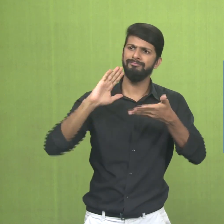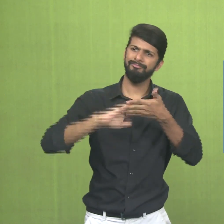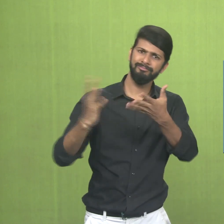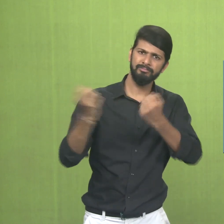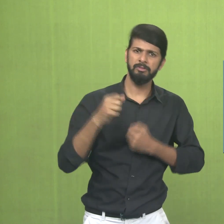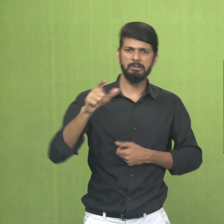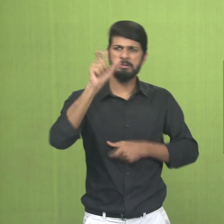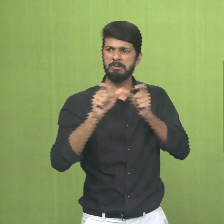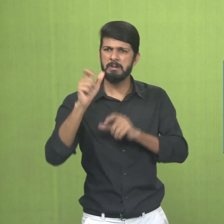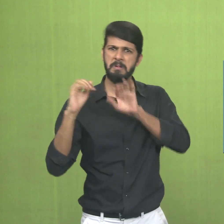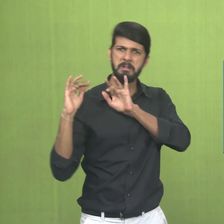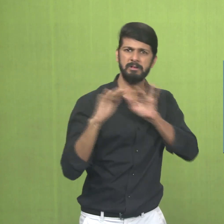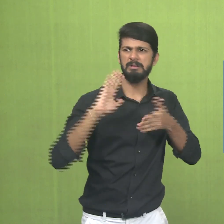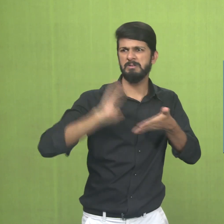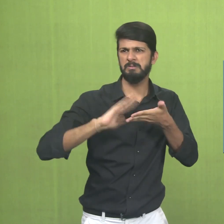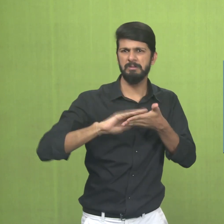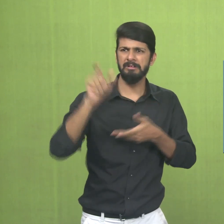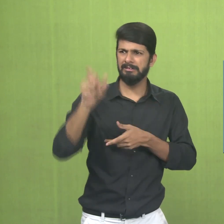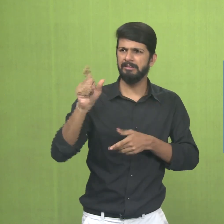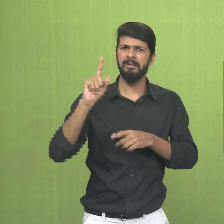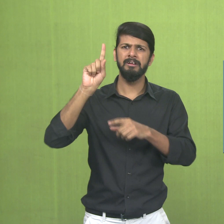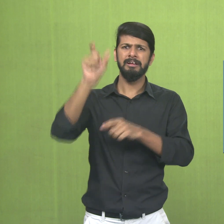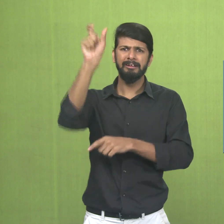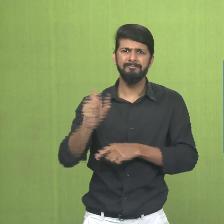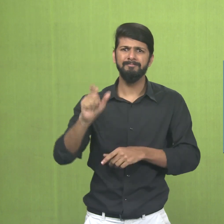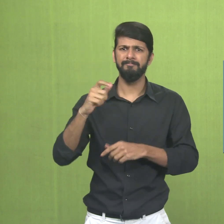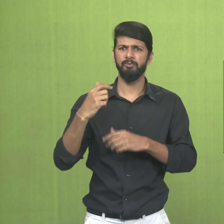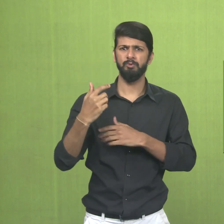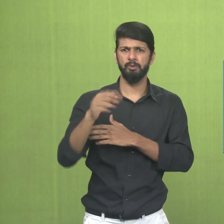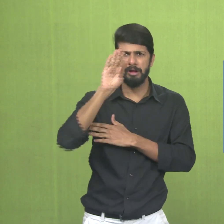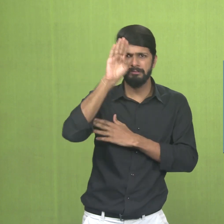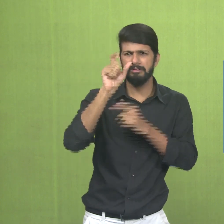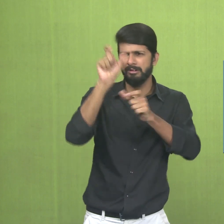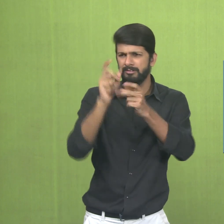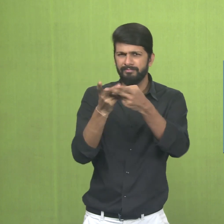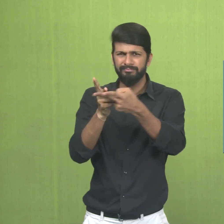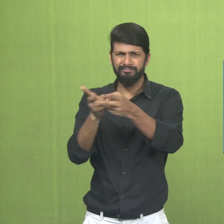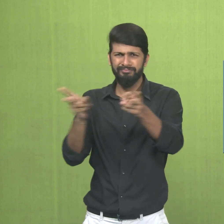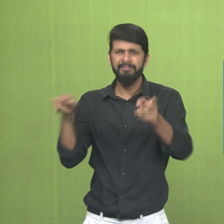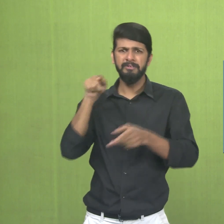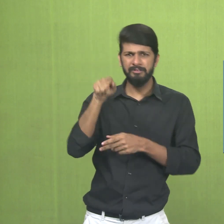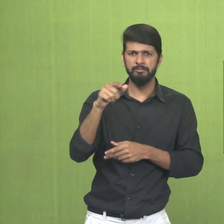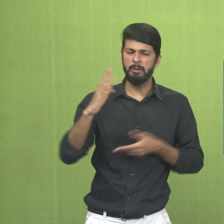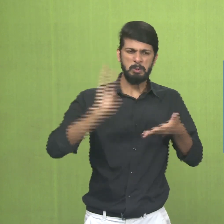But marriages in the older times used to be a little different.